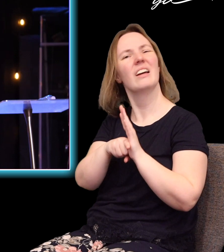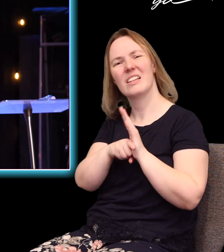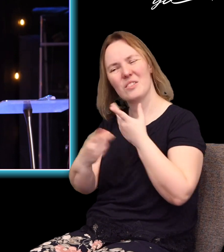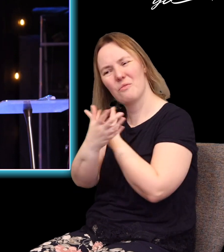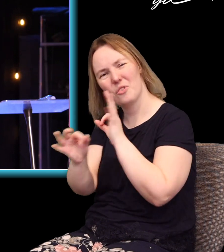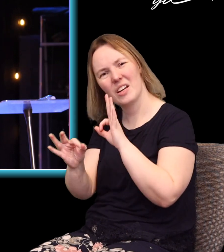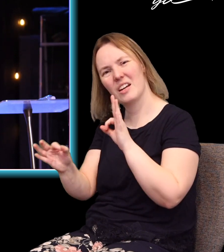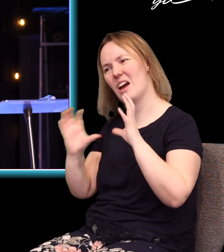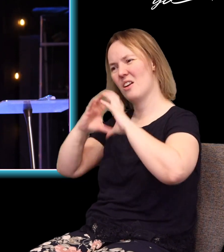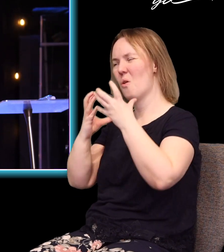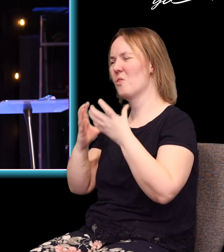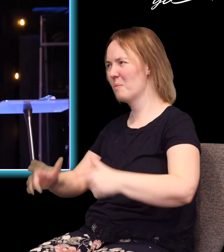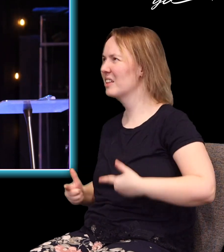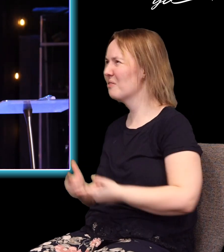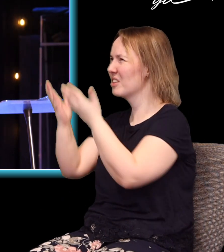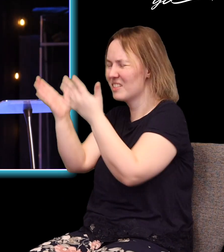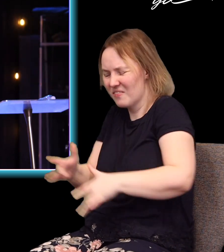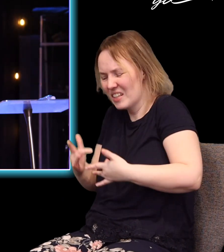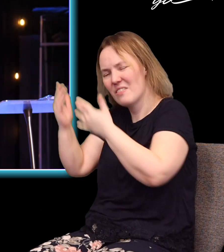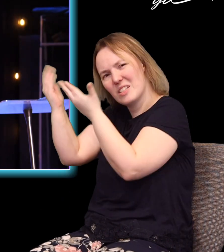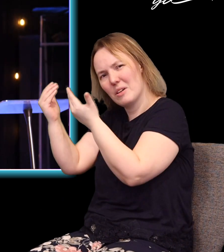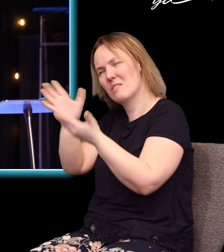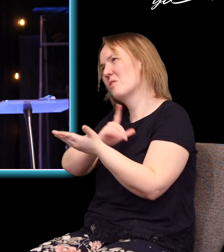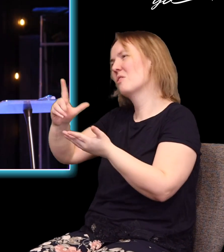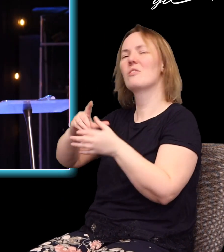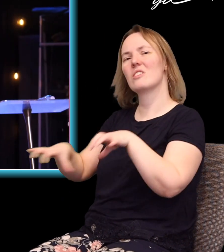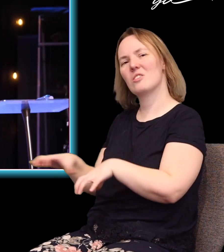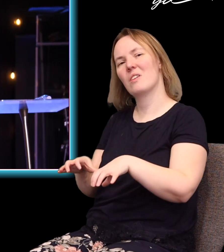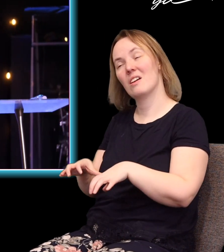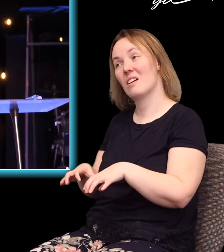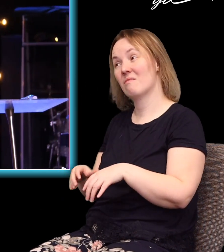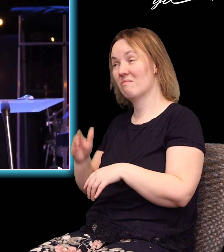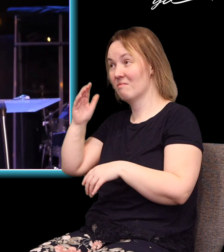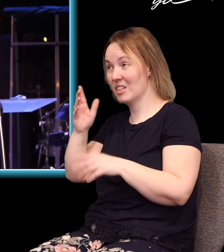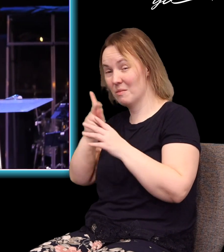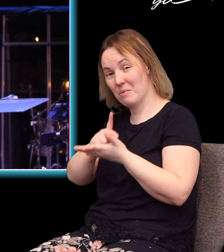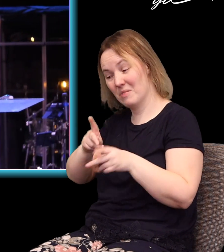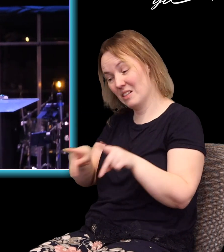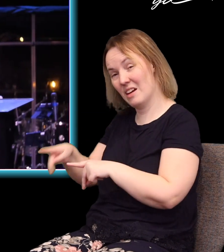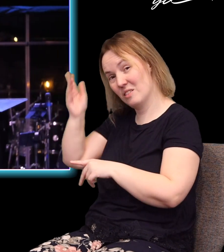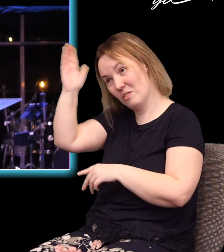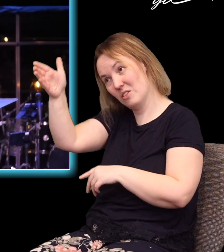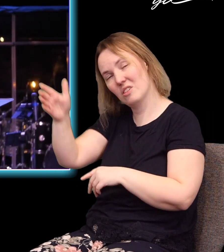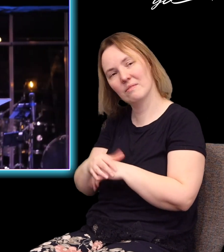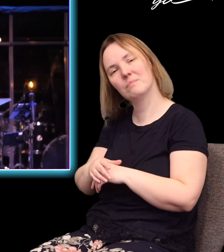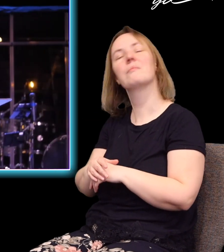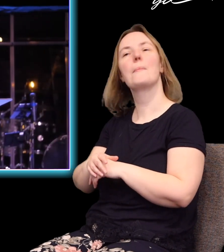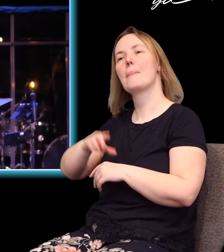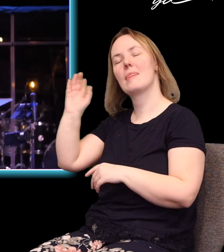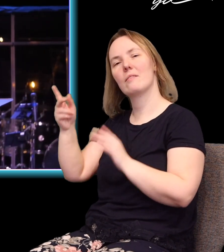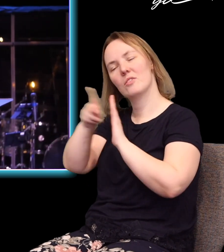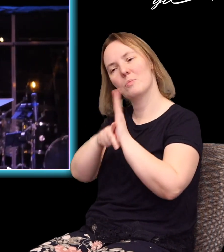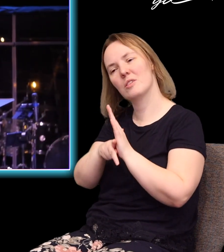whole, and we begin to live with a sense of expectancy for what the Lord is doing and what He has to do in the future. So the first principle, and it's really the only one I want to